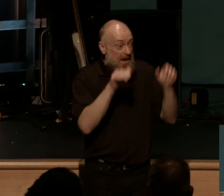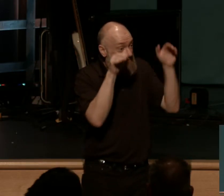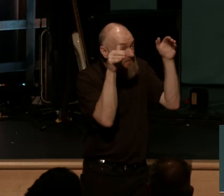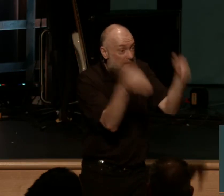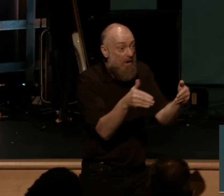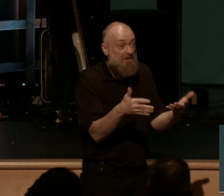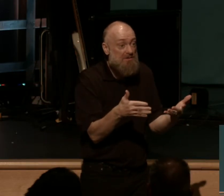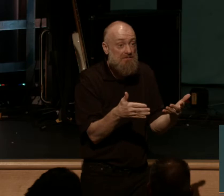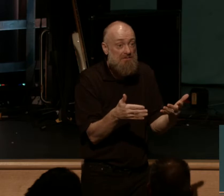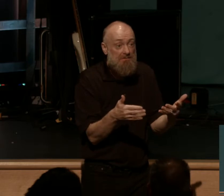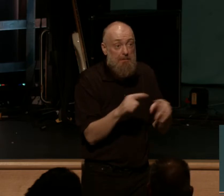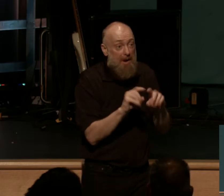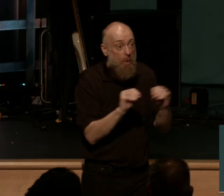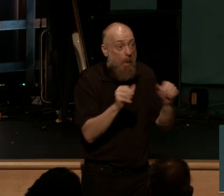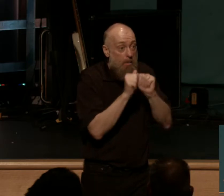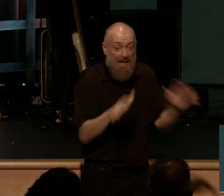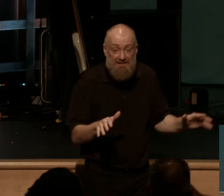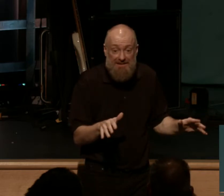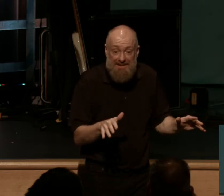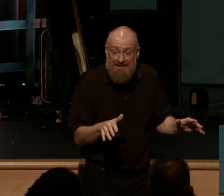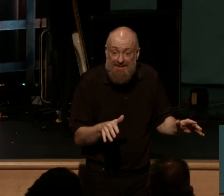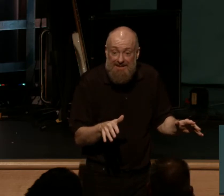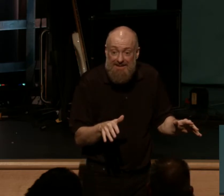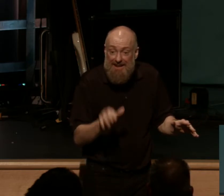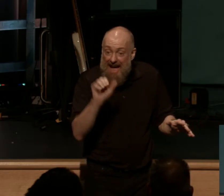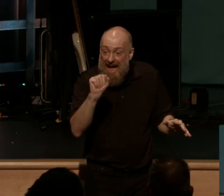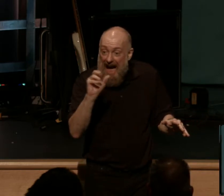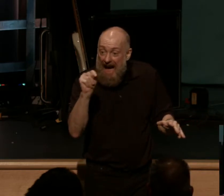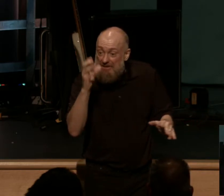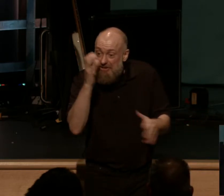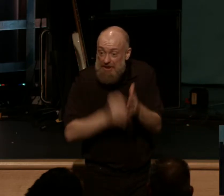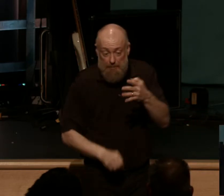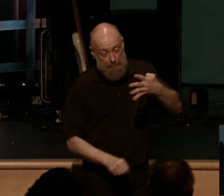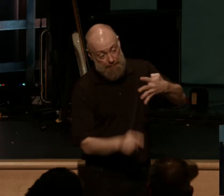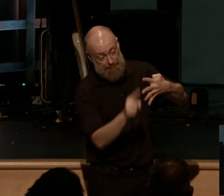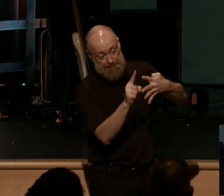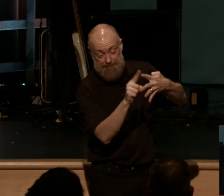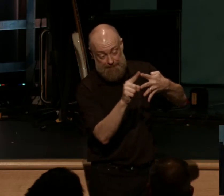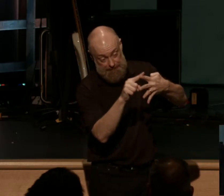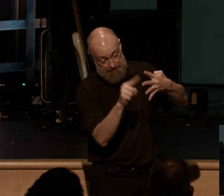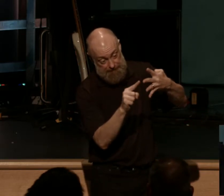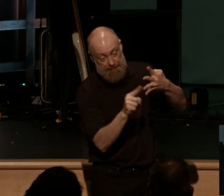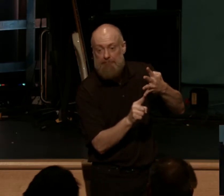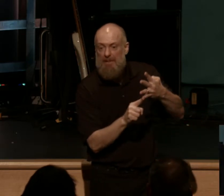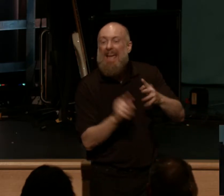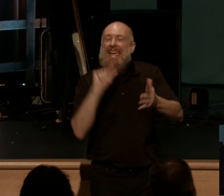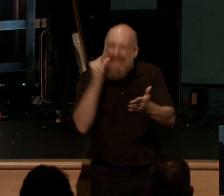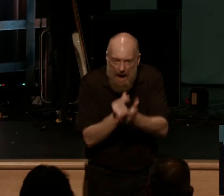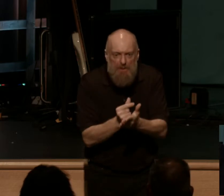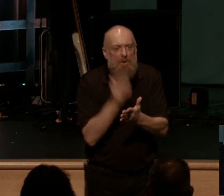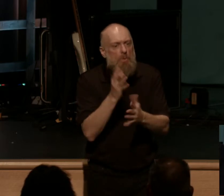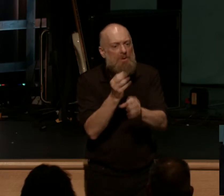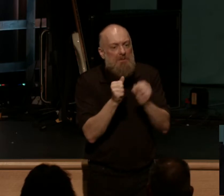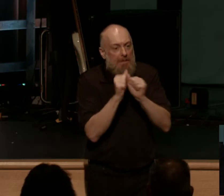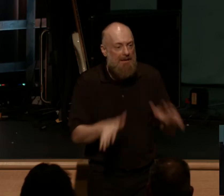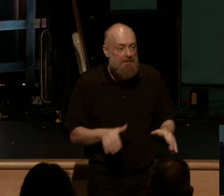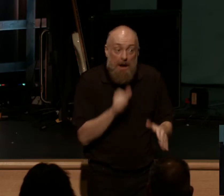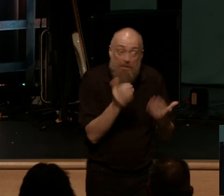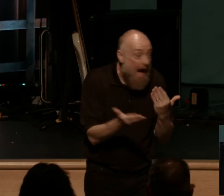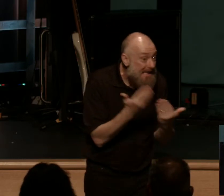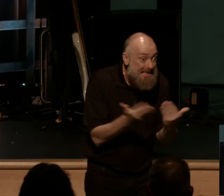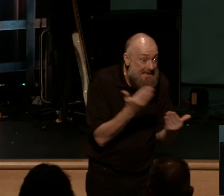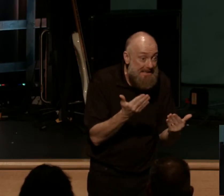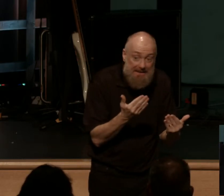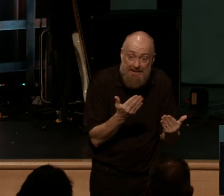have no blessing whatsoever. God says to us today through Acts chapter 2, you're devoted to these things, you are guaranteed to be blessed. Not easy. You're